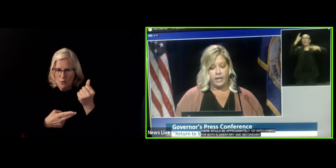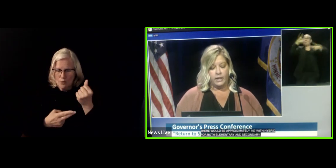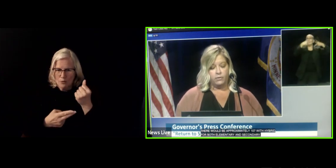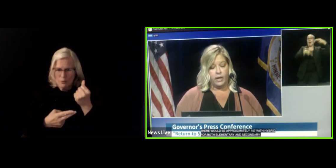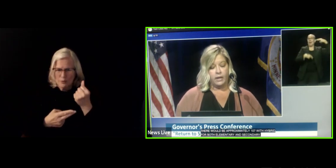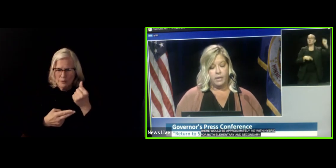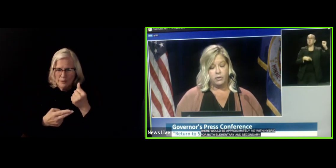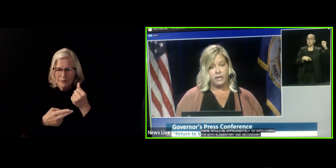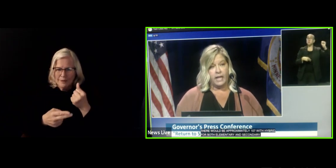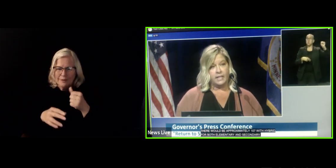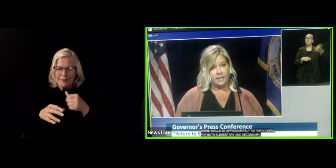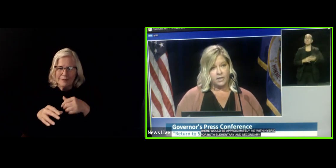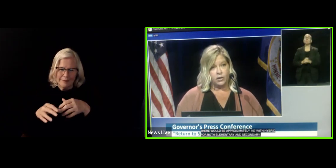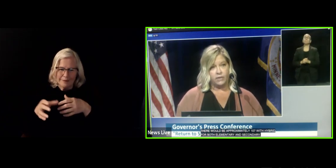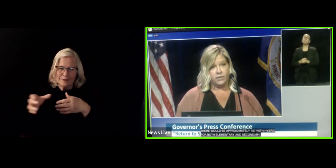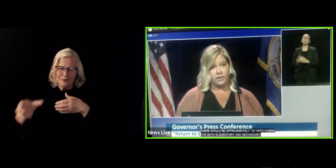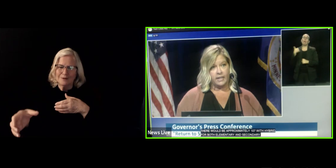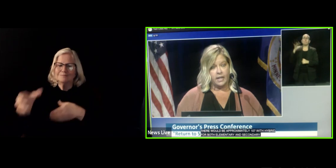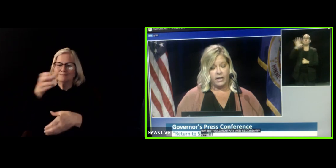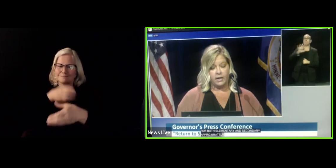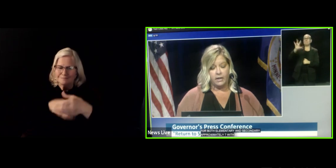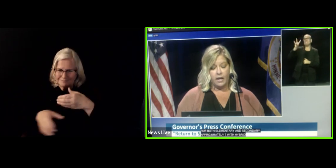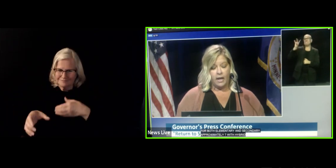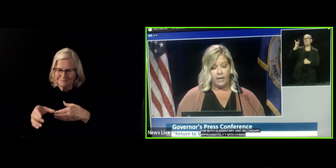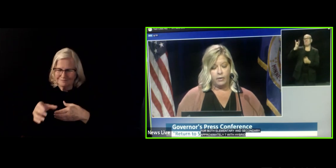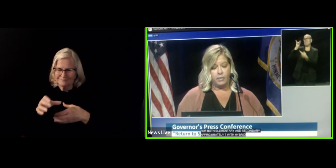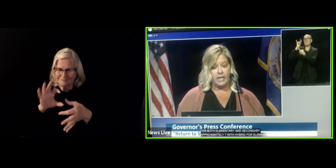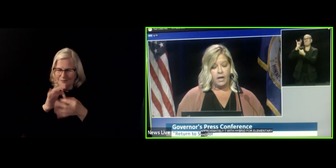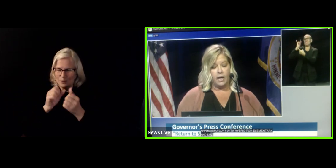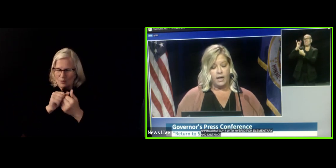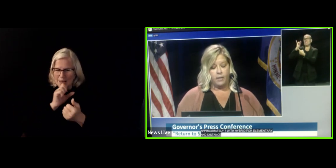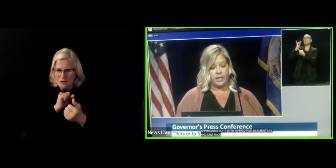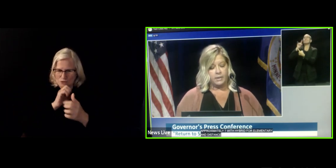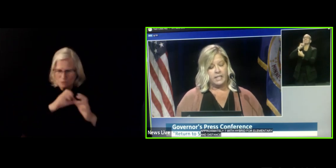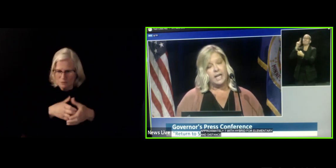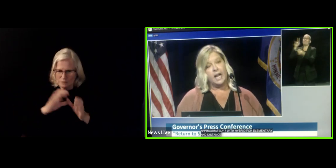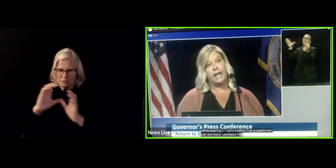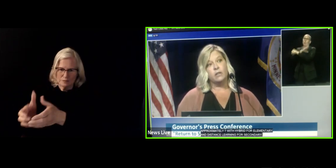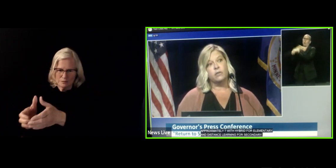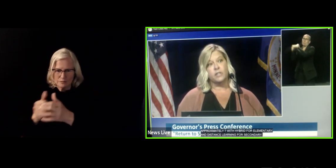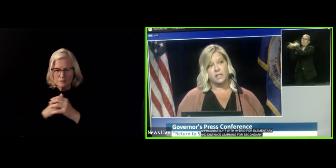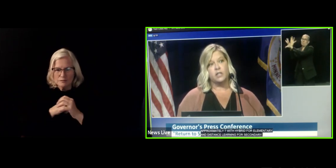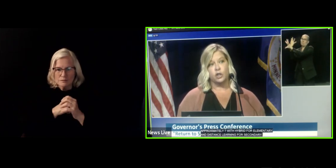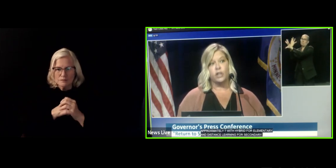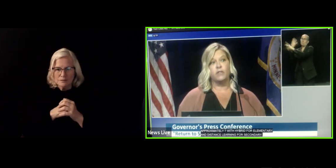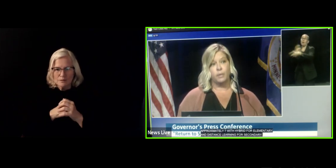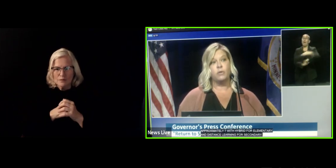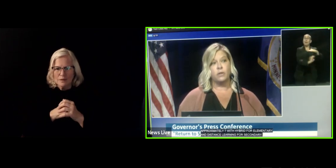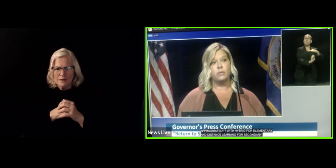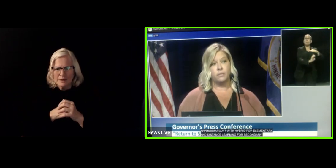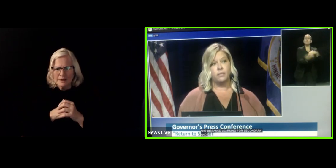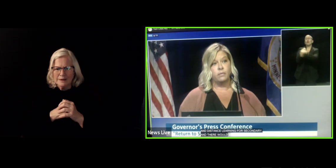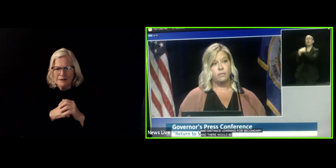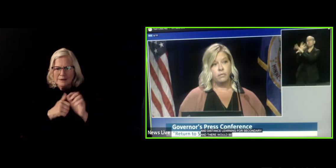hybrid for elementary and distance learning for secondary. And there would be approximately 9 for distance learning for